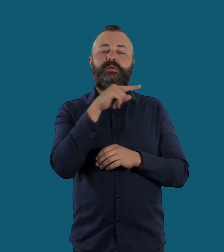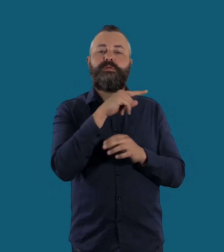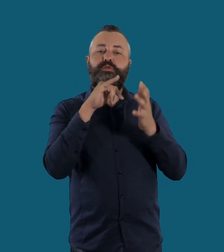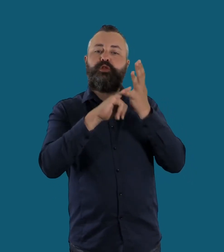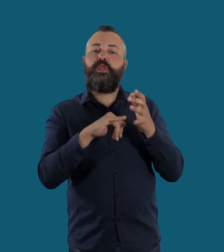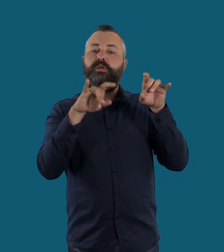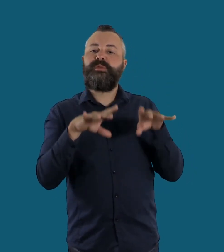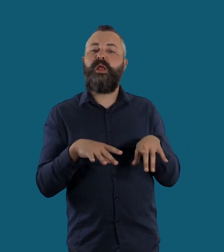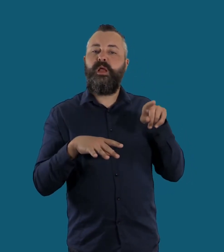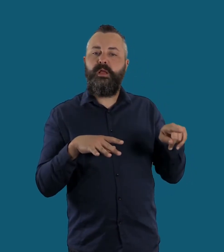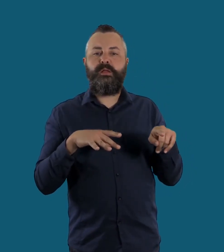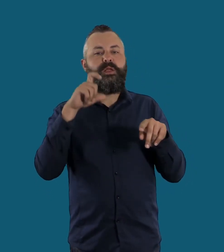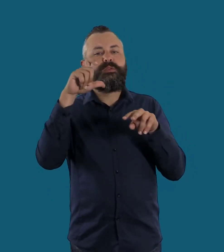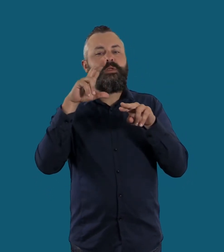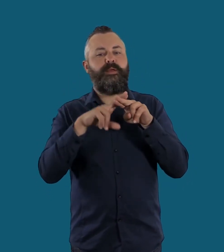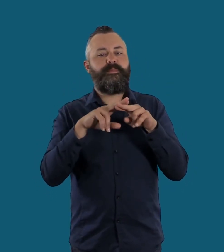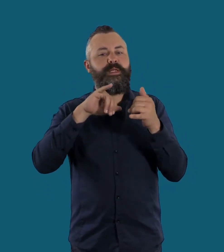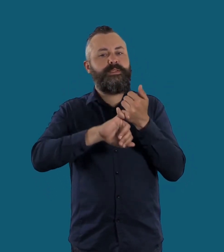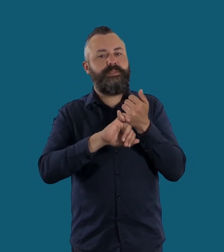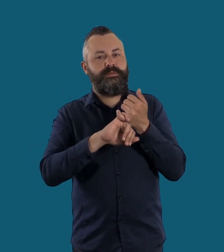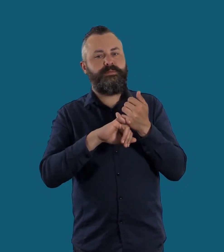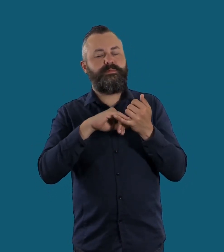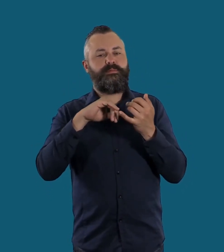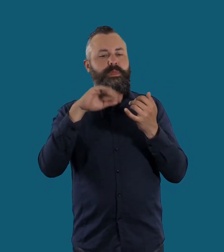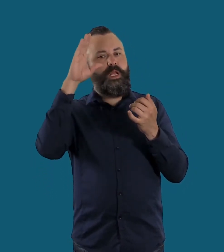For South Australia, Country Fire Services.